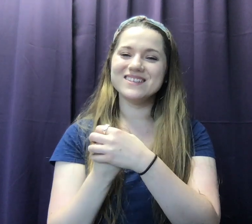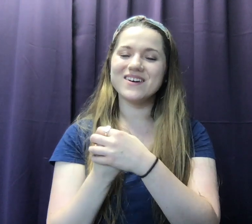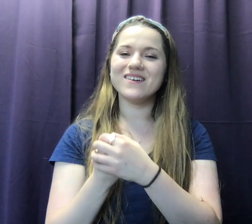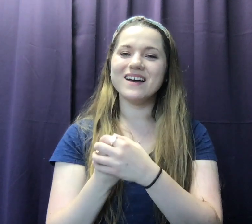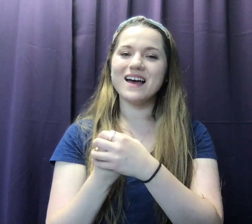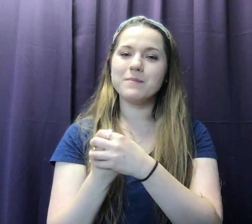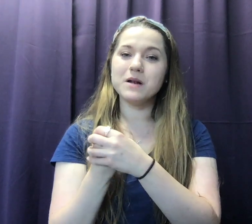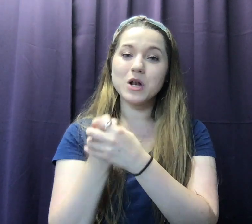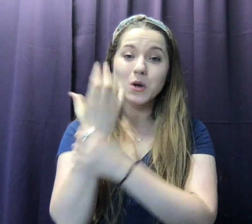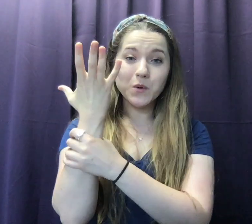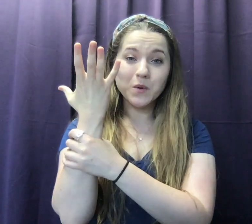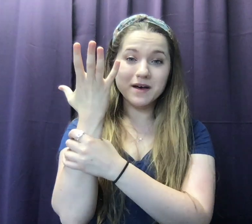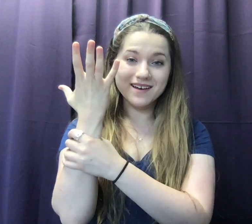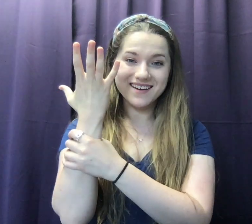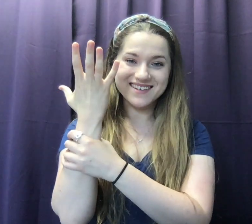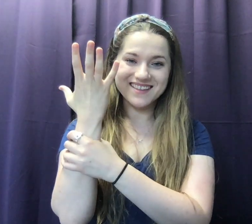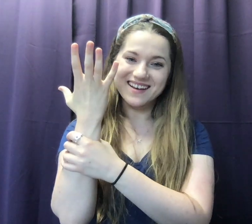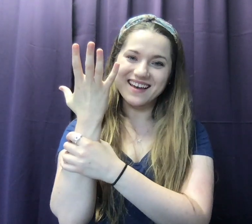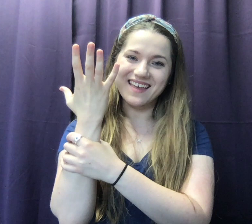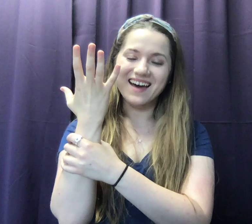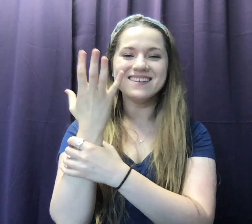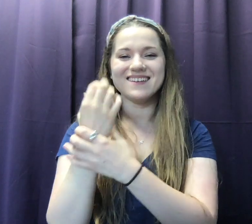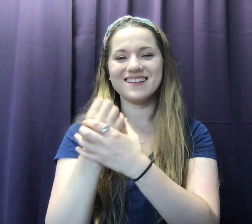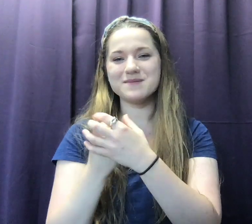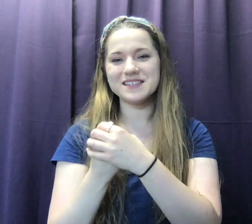So bloom should look like that. A little bit slower.